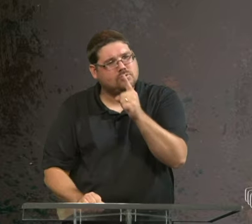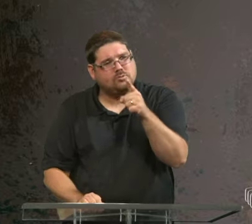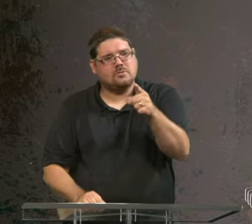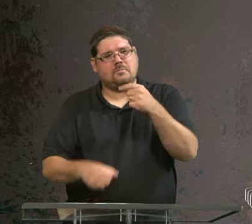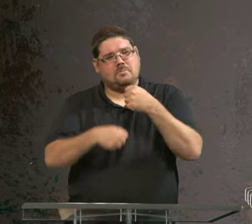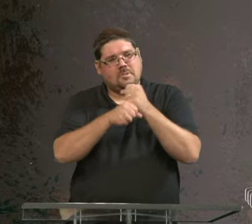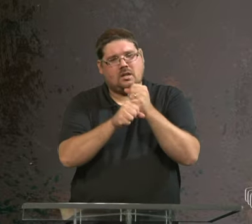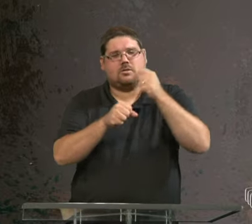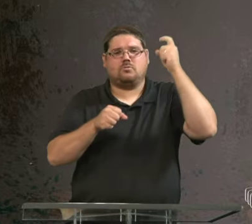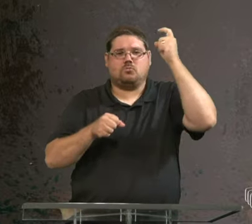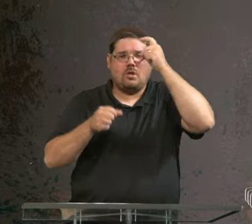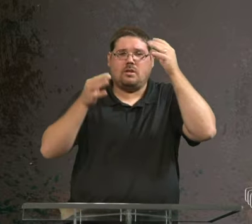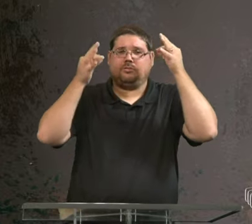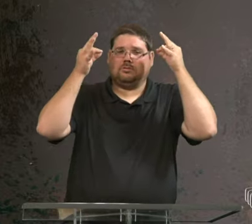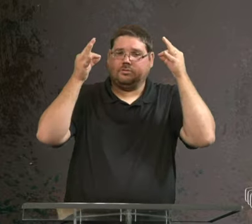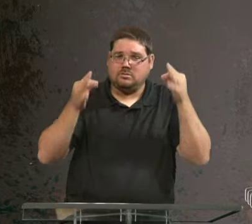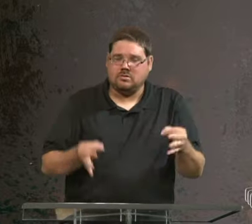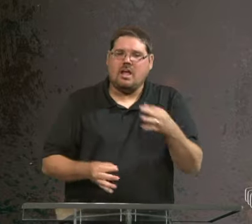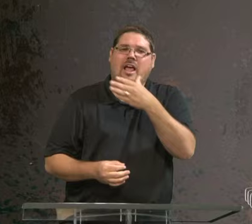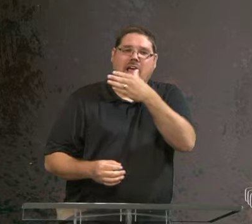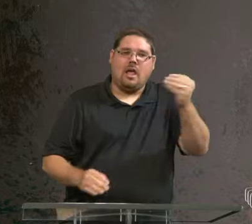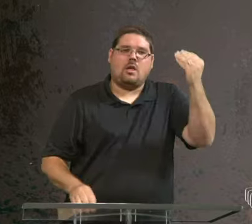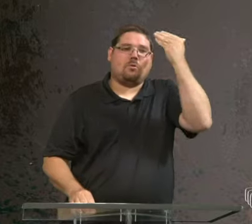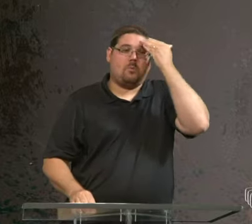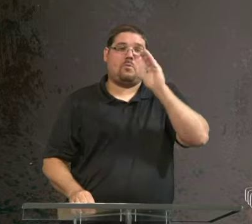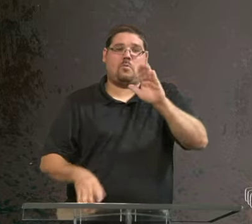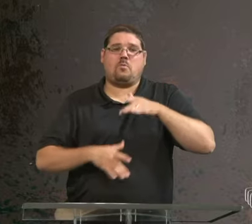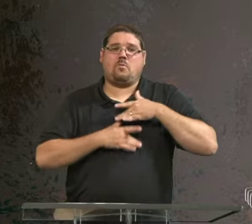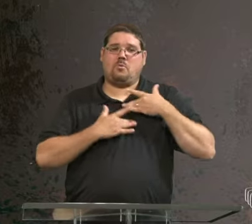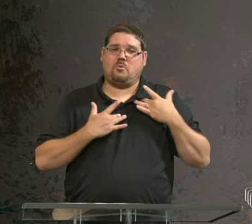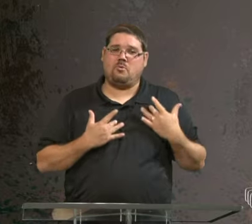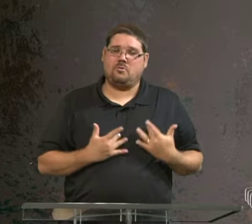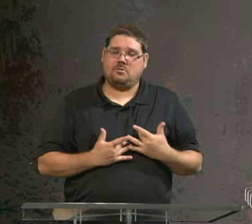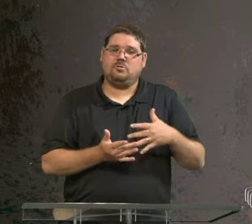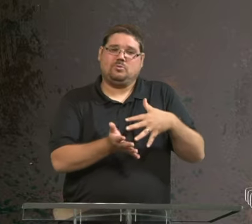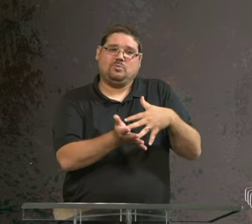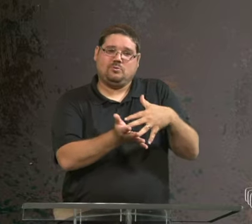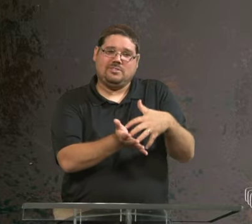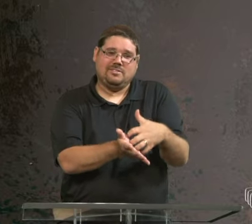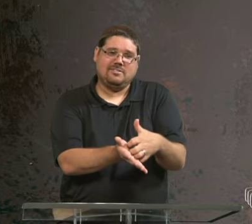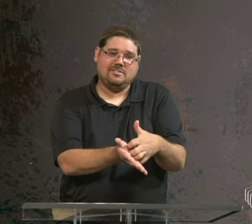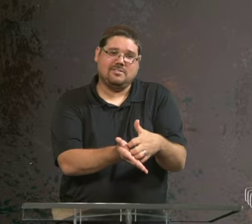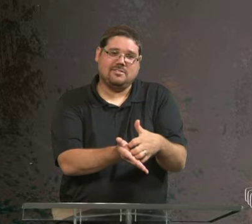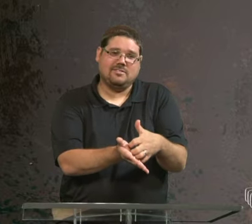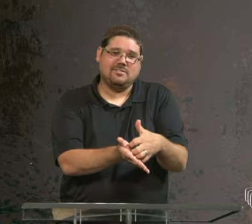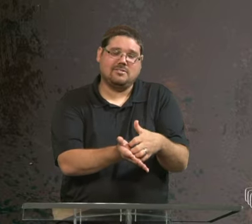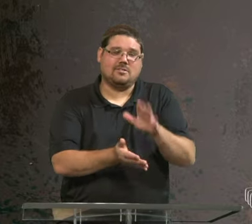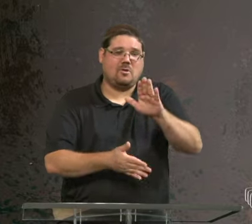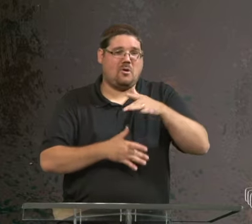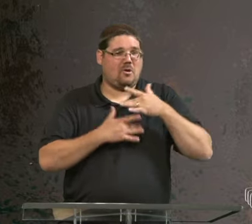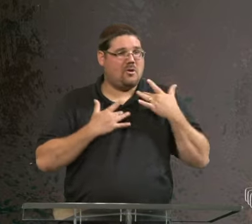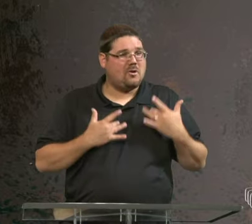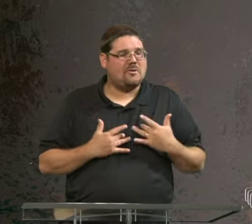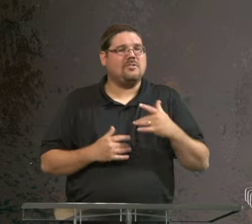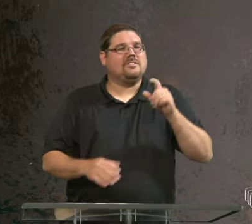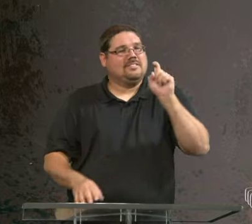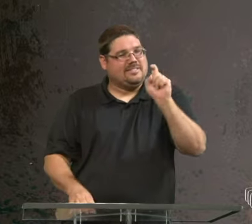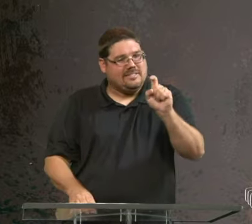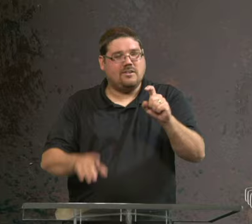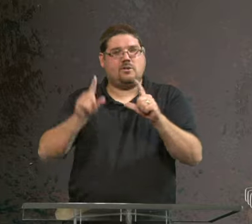friends and our church. So please make sure you make right decisions and know where your weak areas are in your